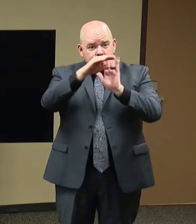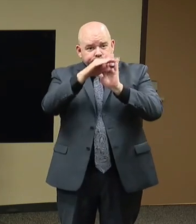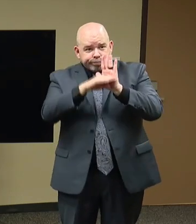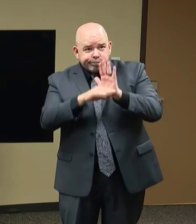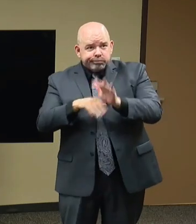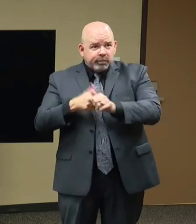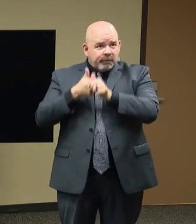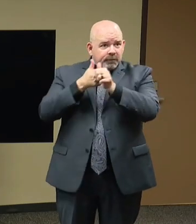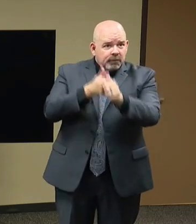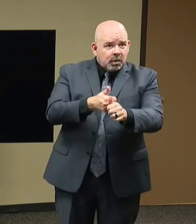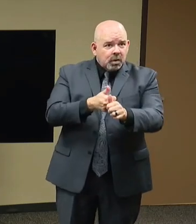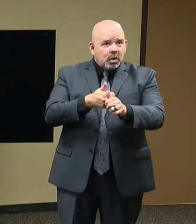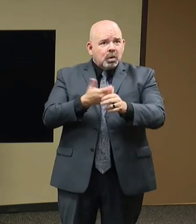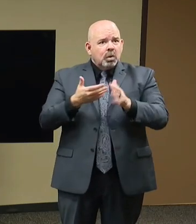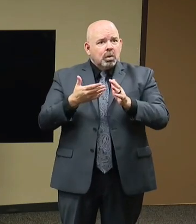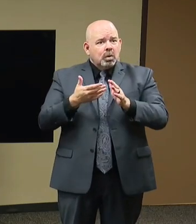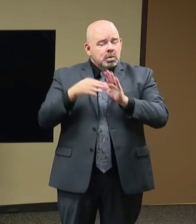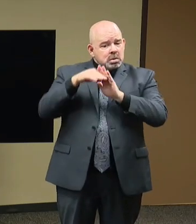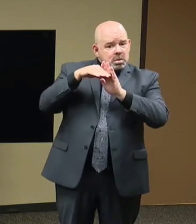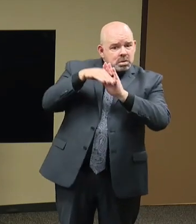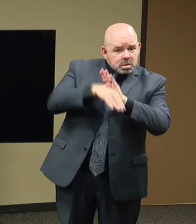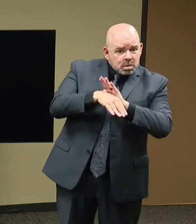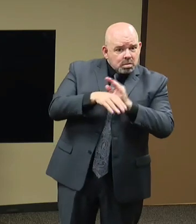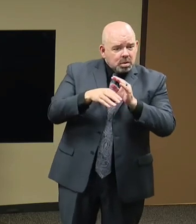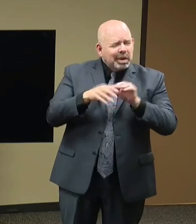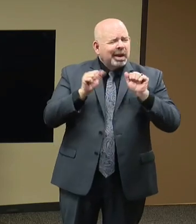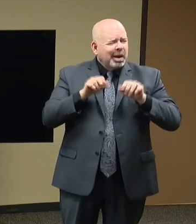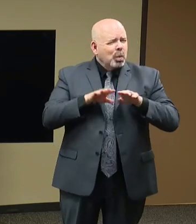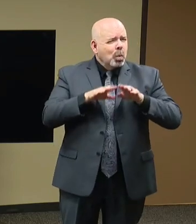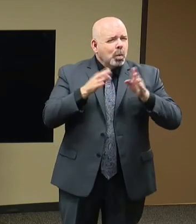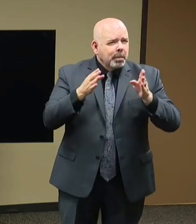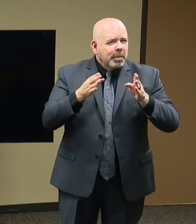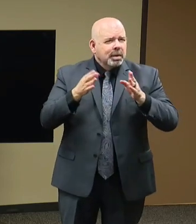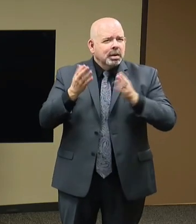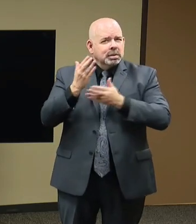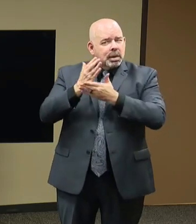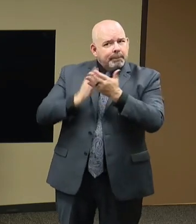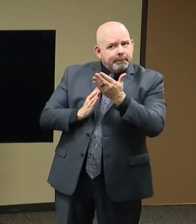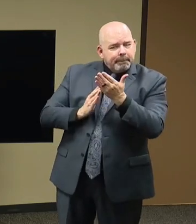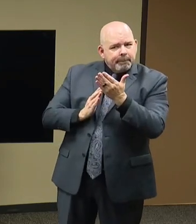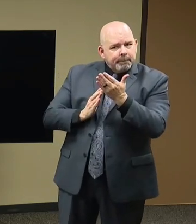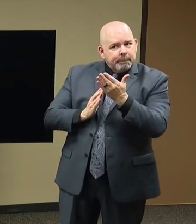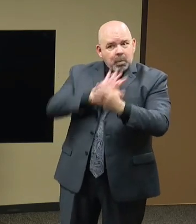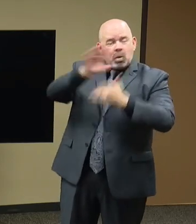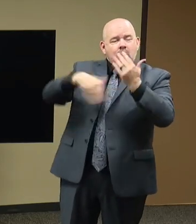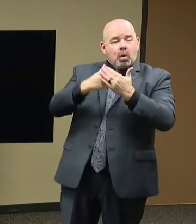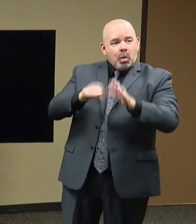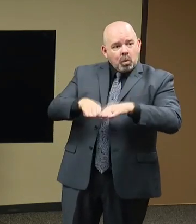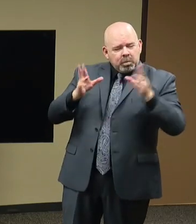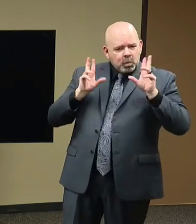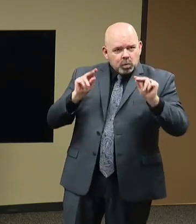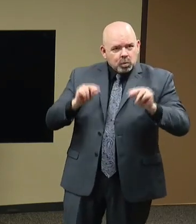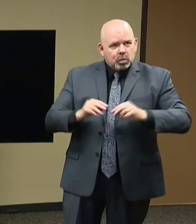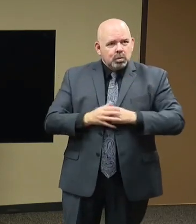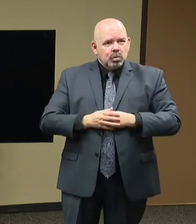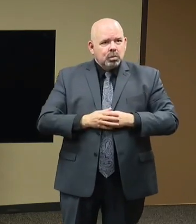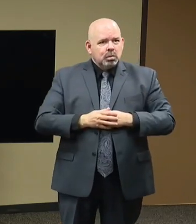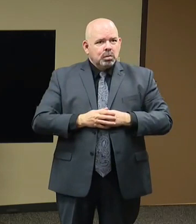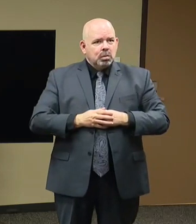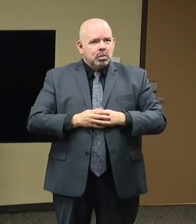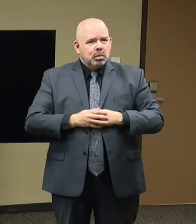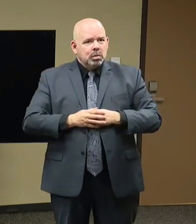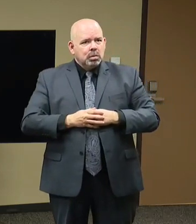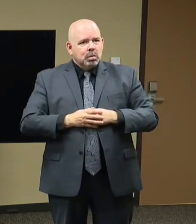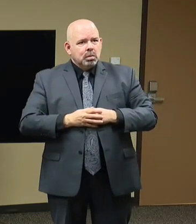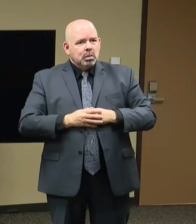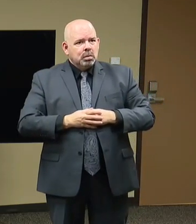to open up to be. I just want clarity on it, and I think I heard Mr. Jenkins say it correctly. In Dallas